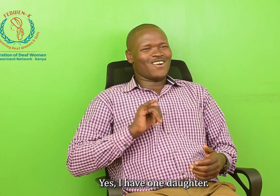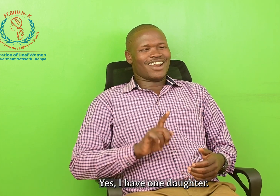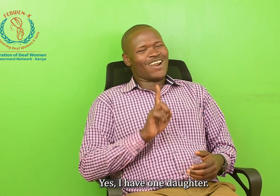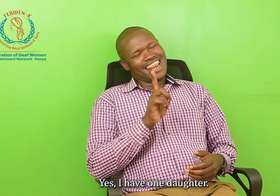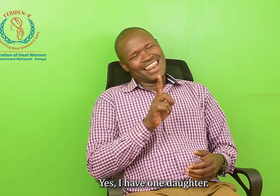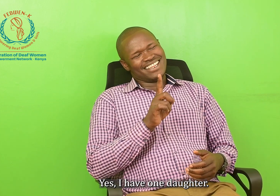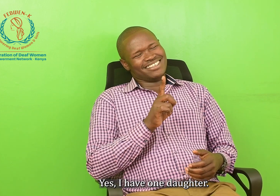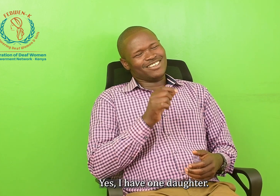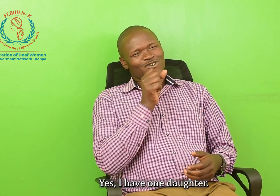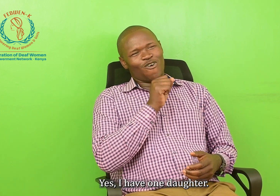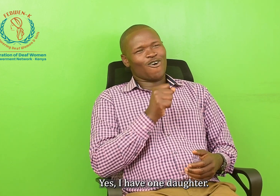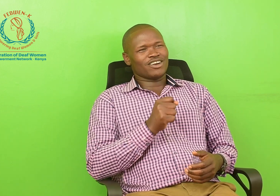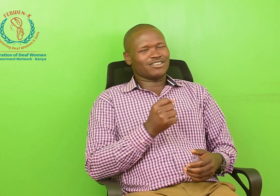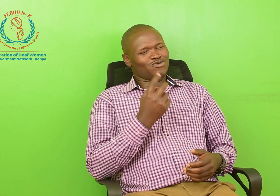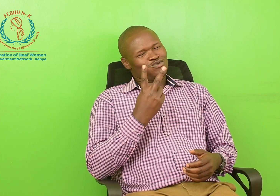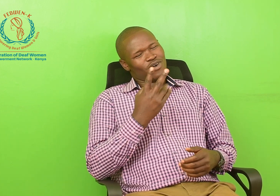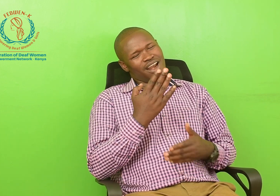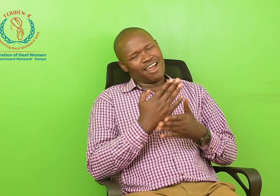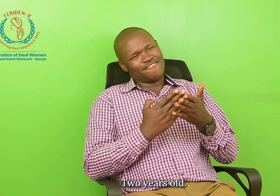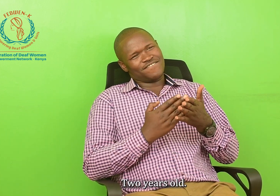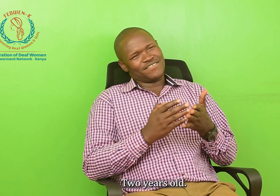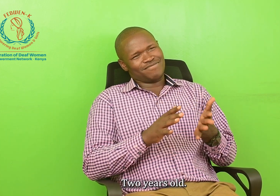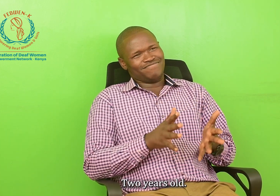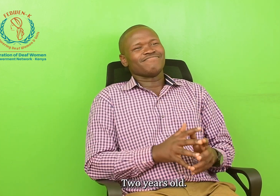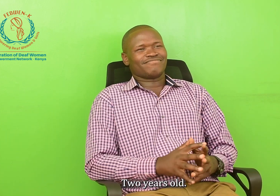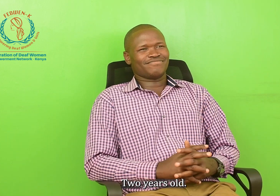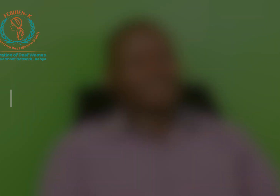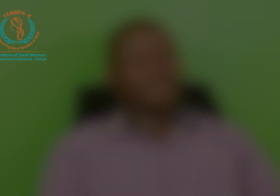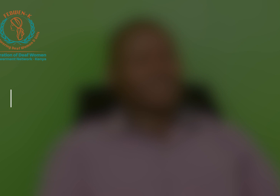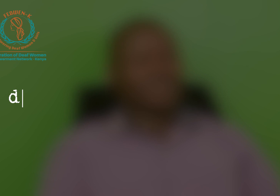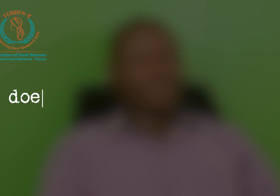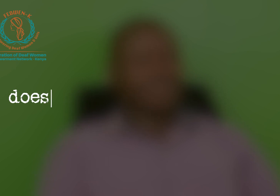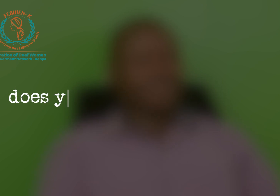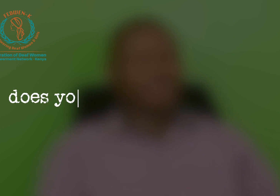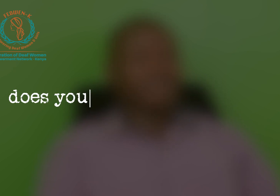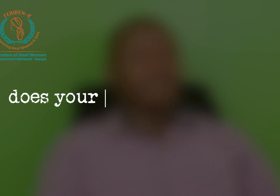I have one daughter, 2 years old.